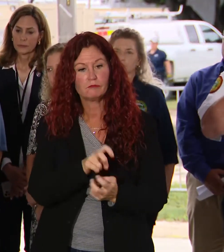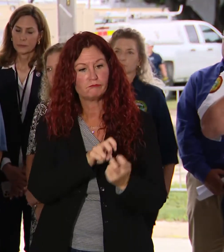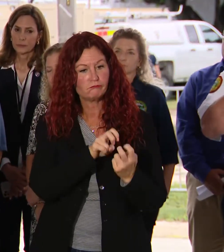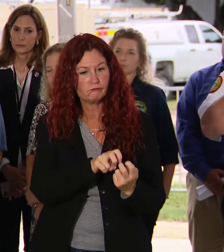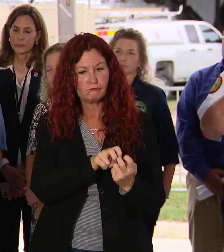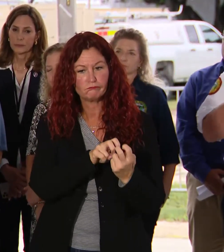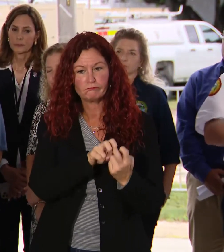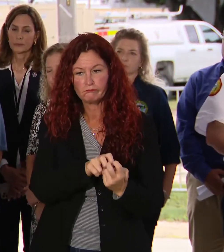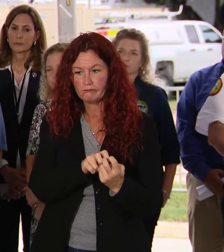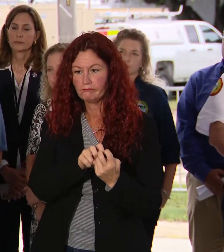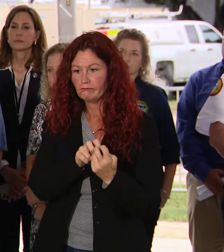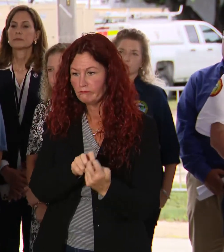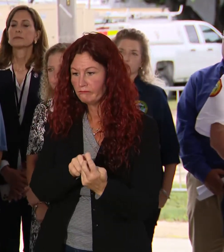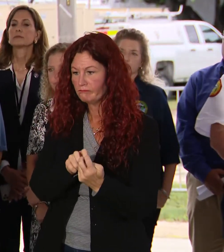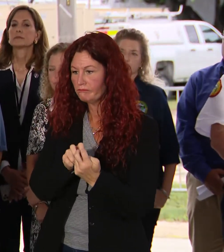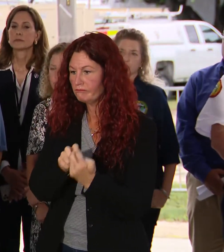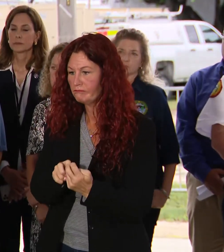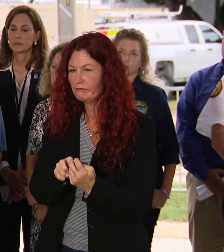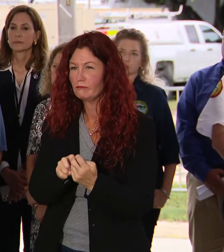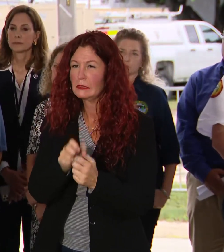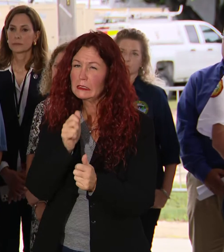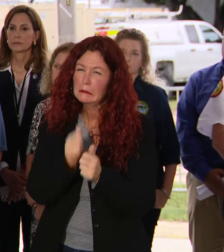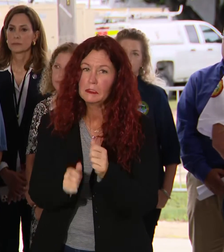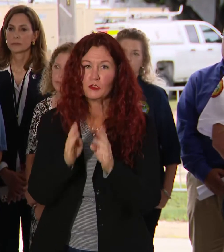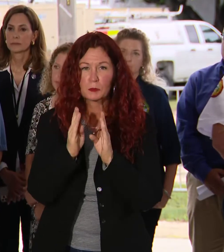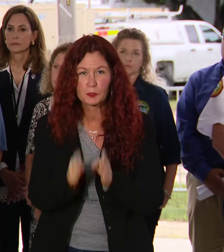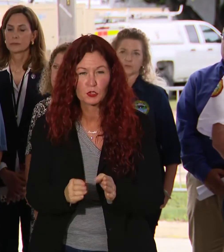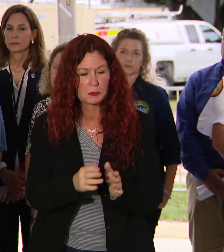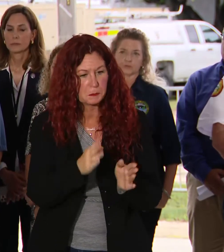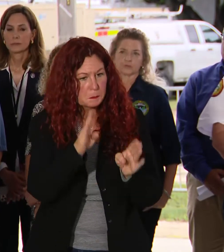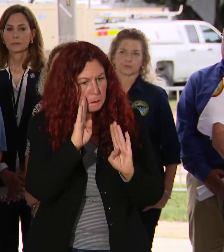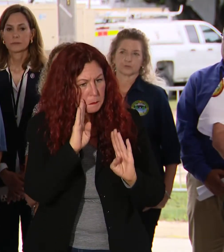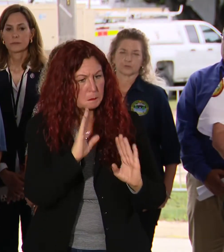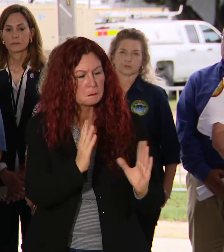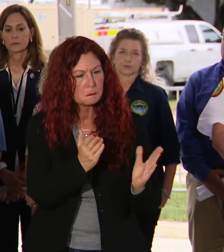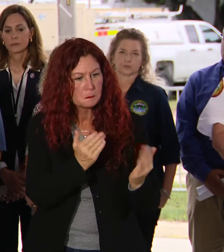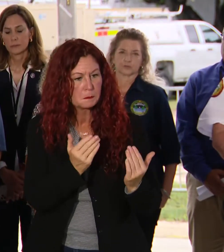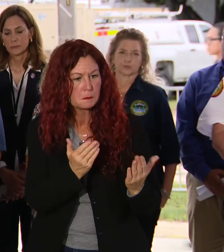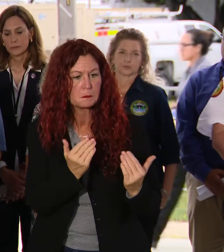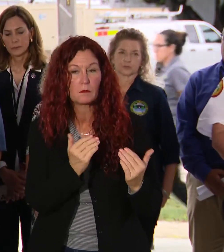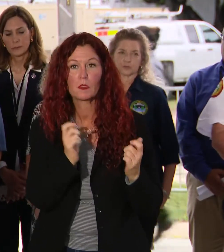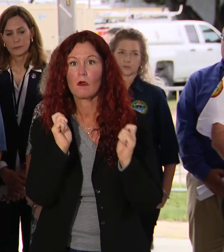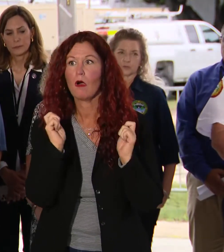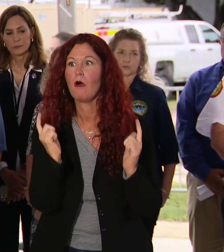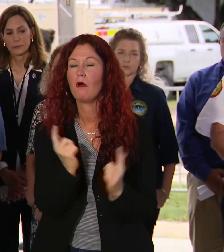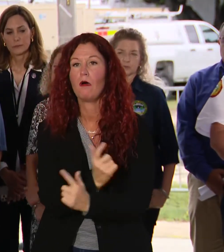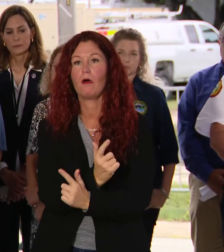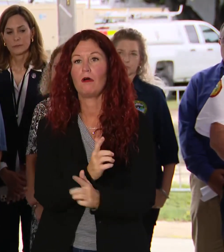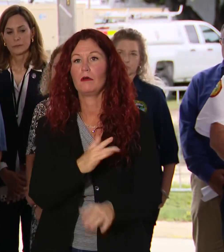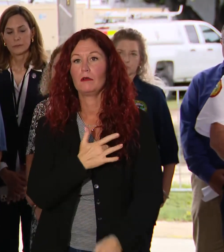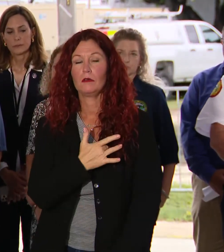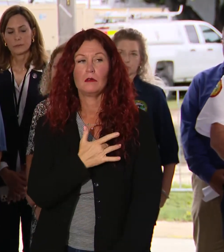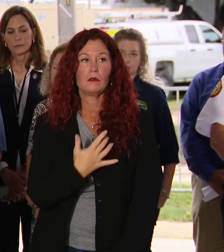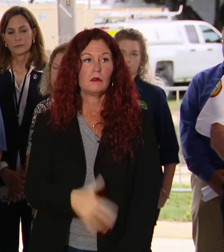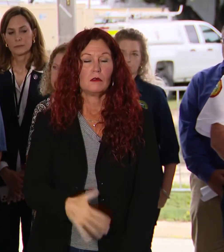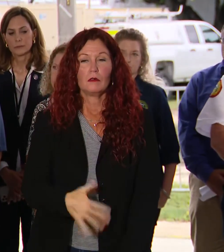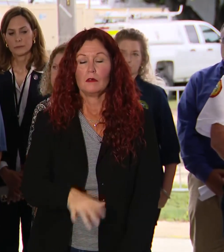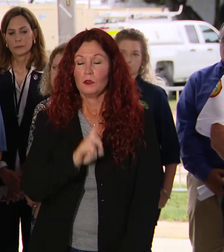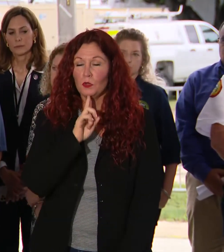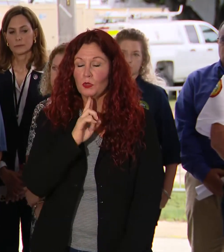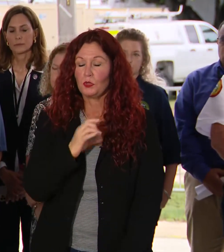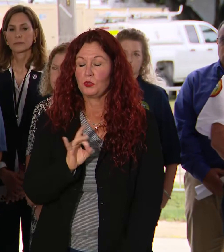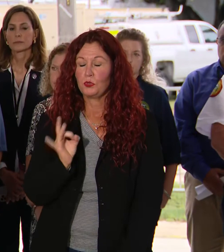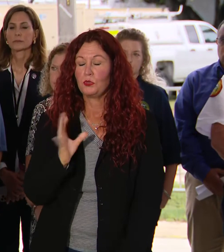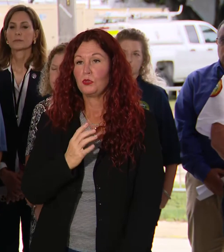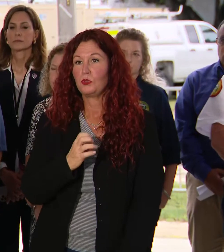was truly emotional for all of the families as well as for me and my team. The families spoke very candidly with